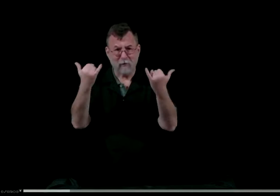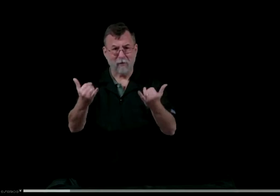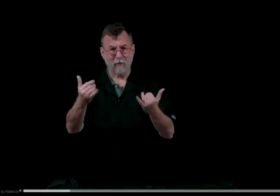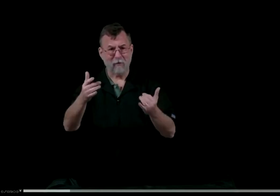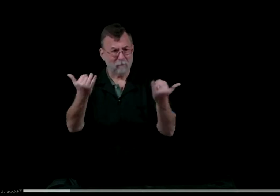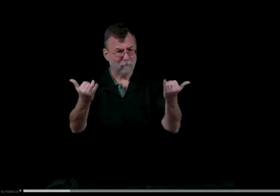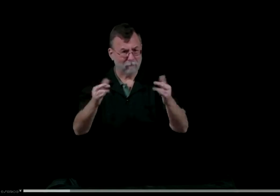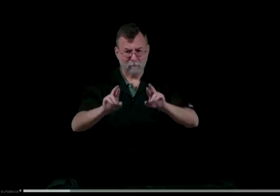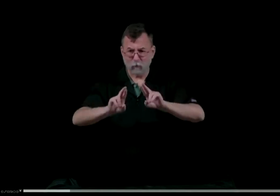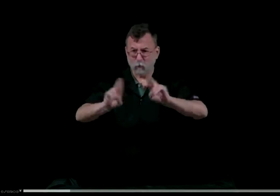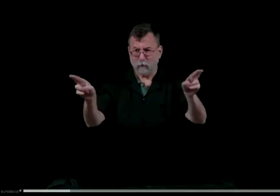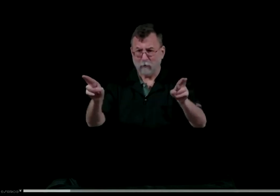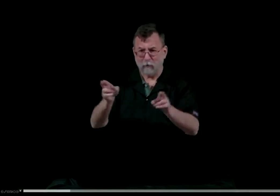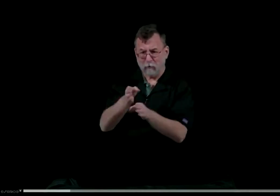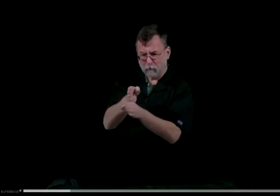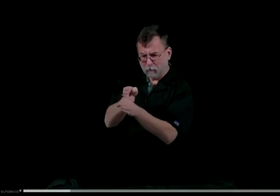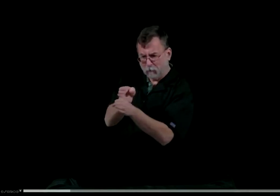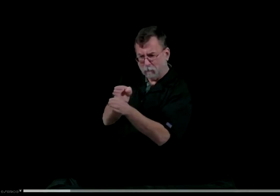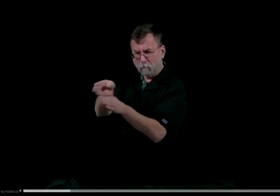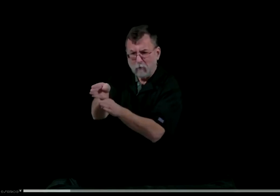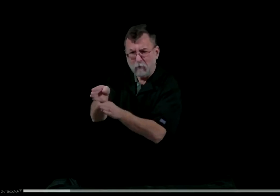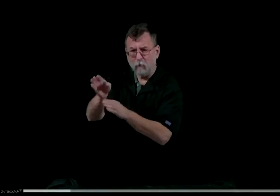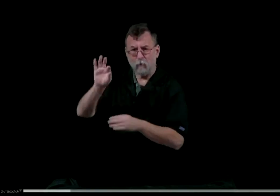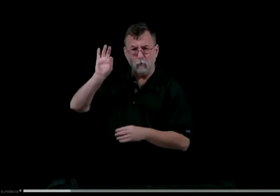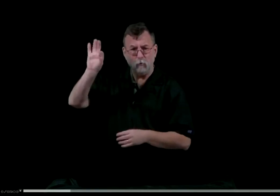you learn something and open up your eyes today.